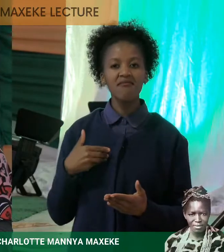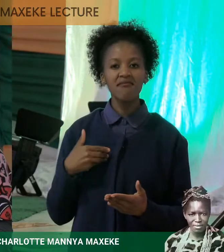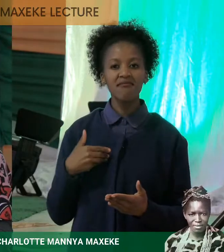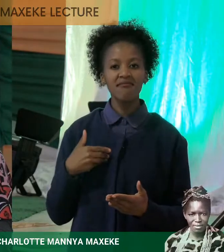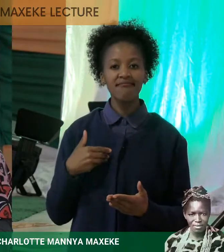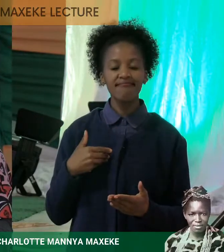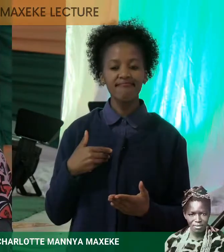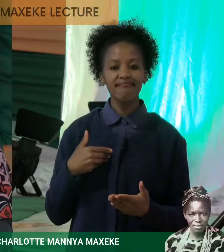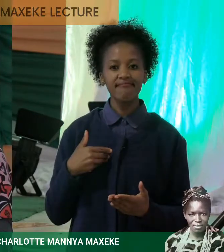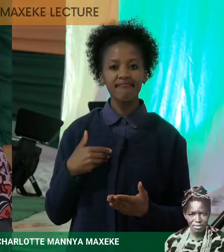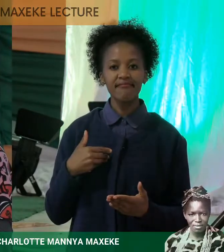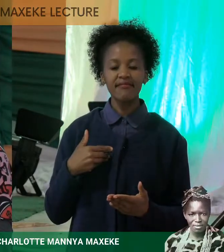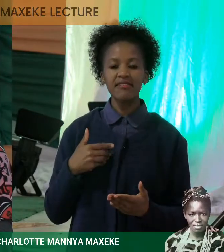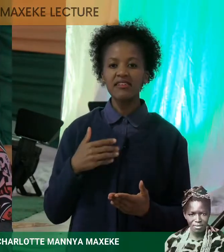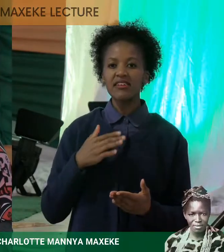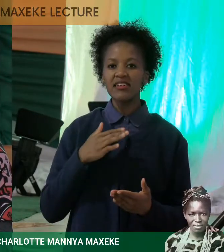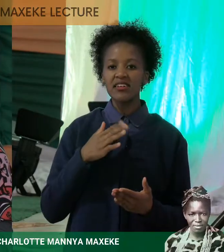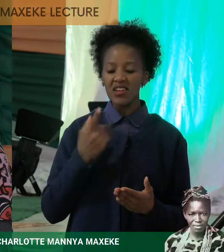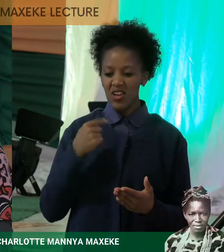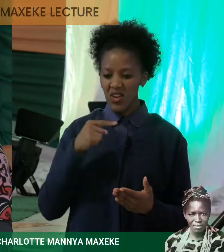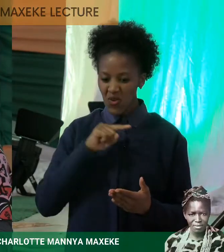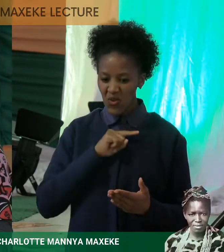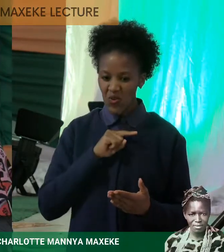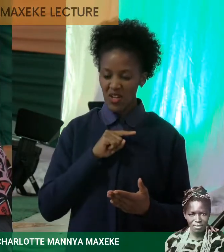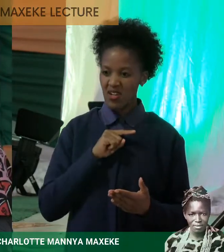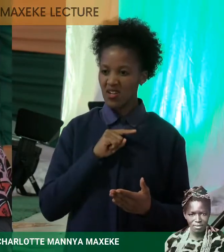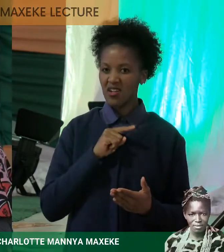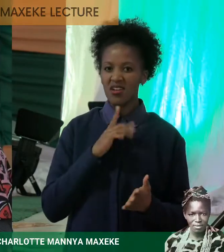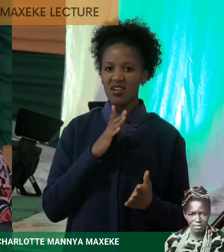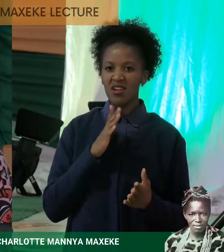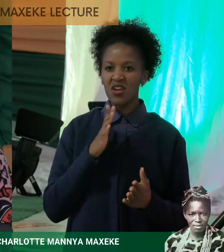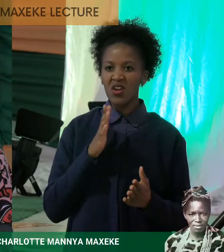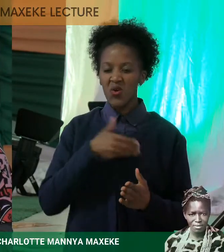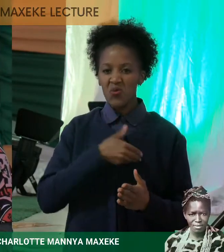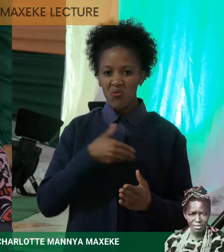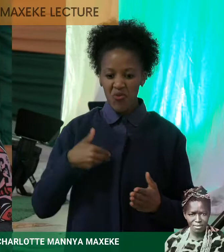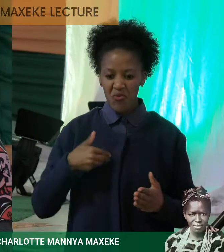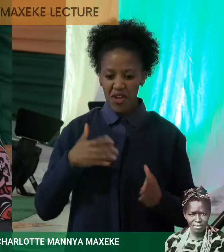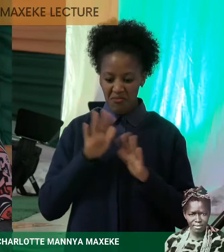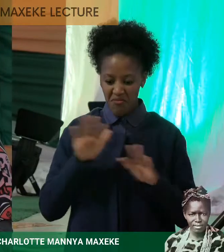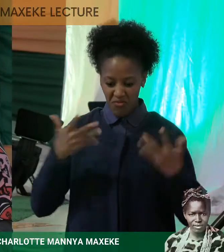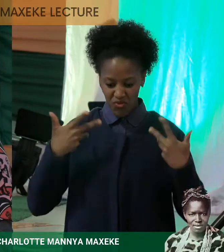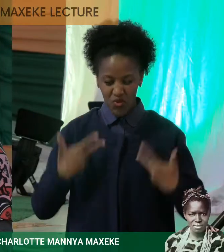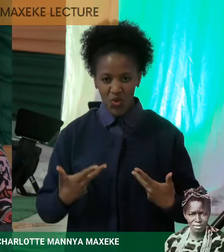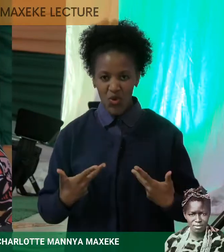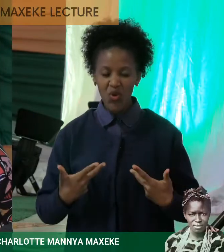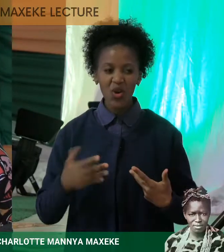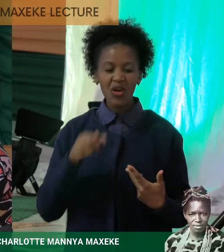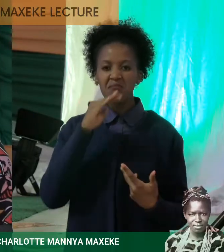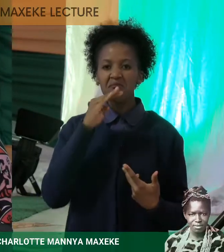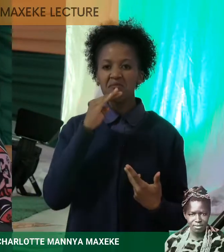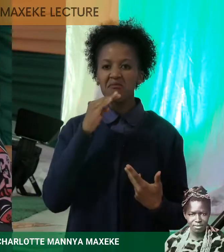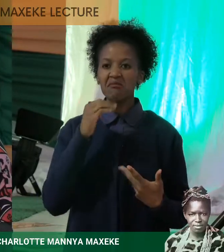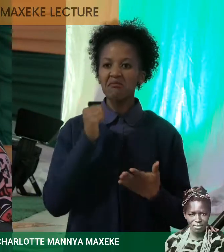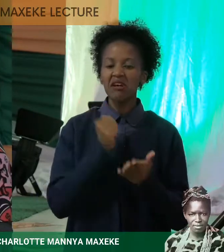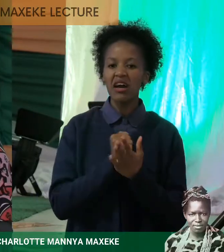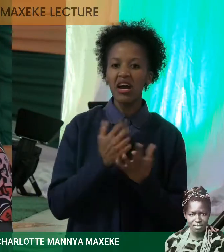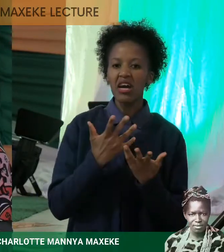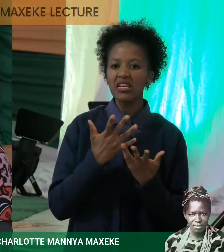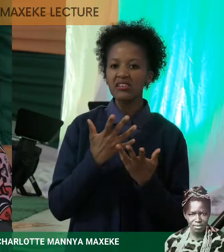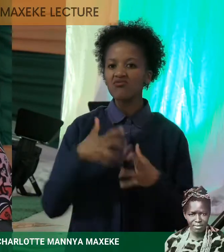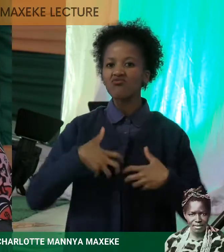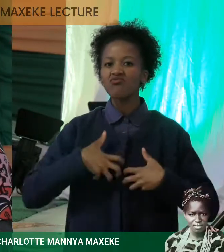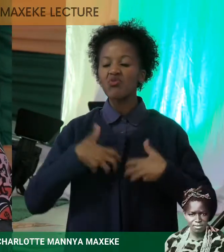sonele kwaye sinento yonke singabantu singamabantu singabo. Akumelanga ukuba sicaphuke